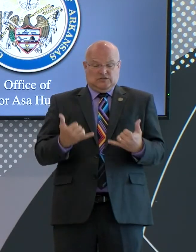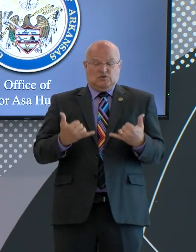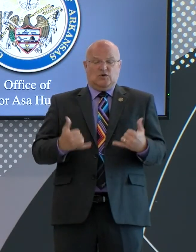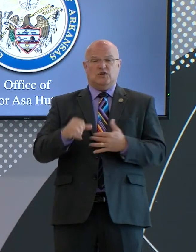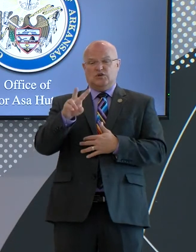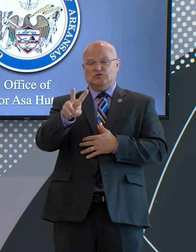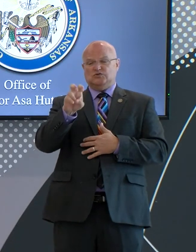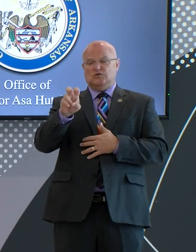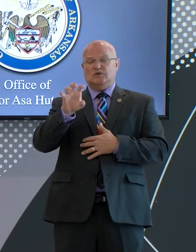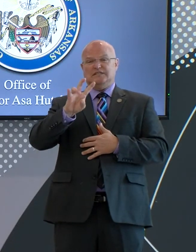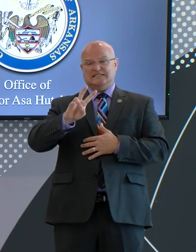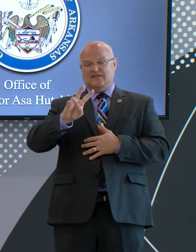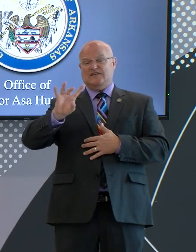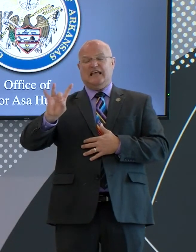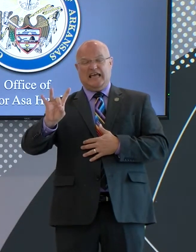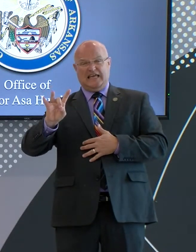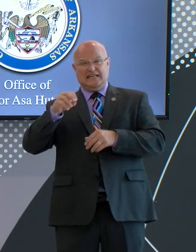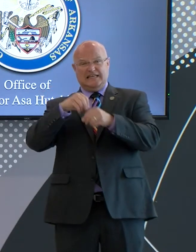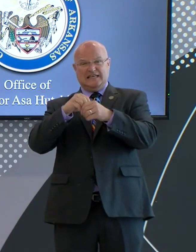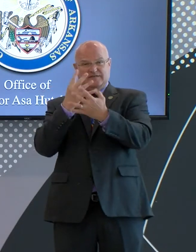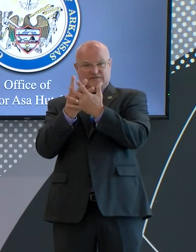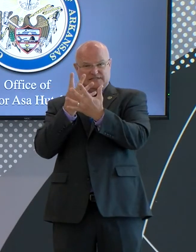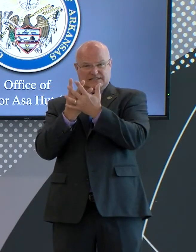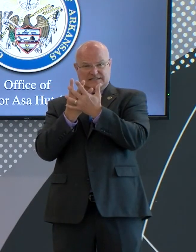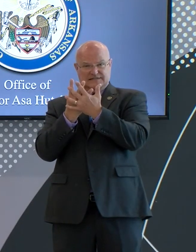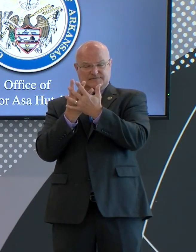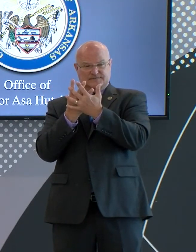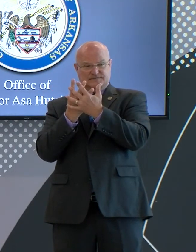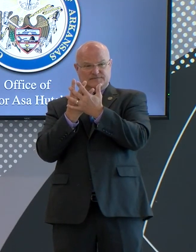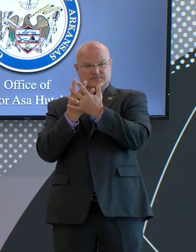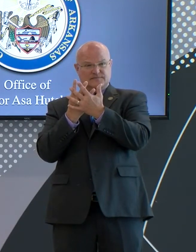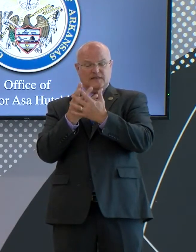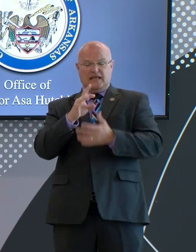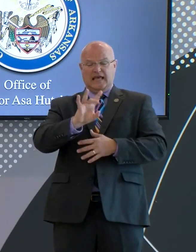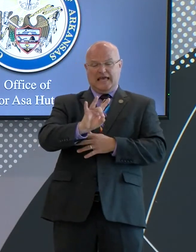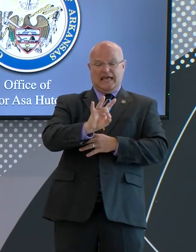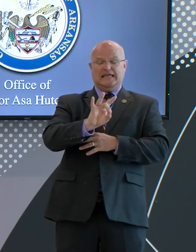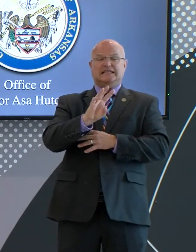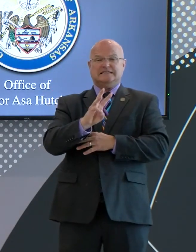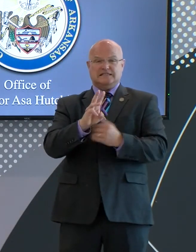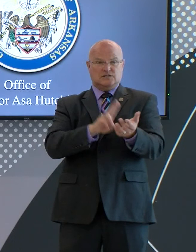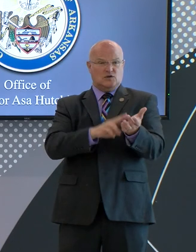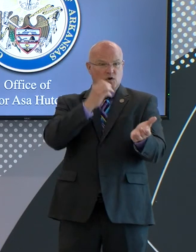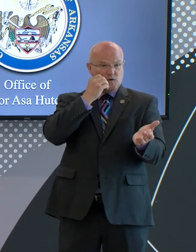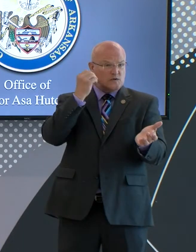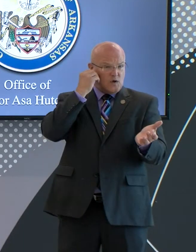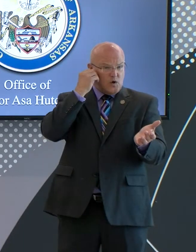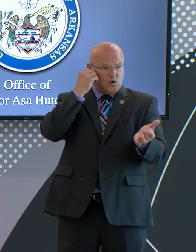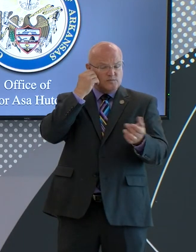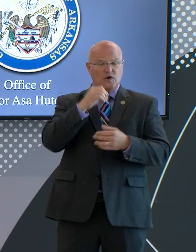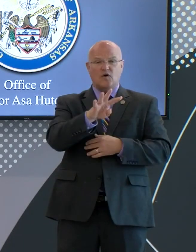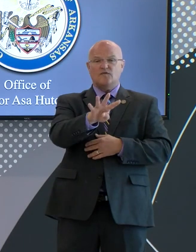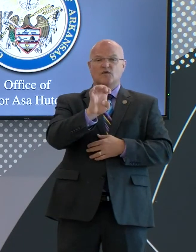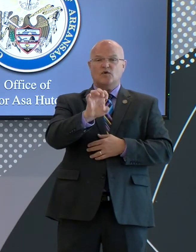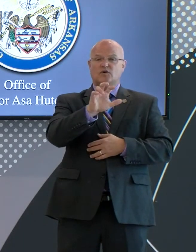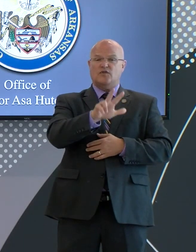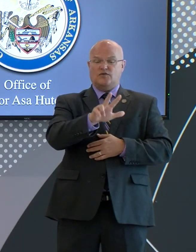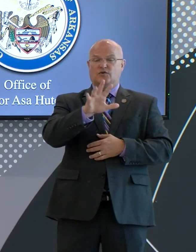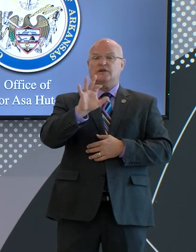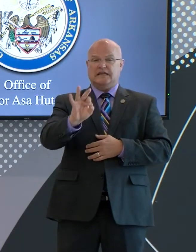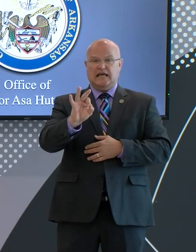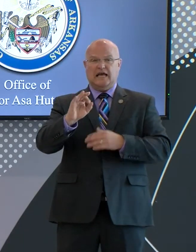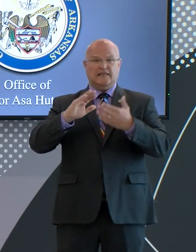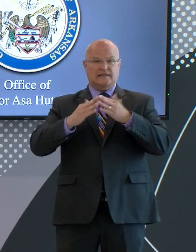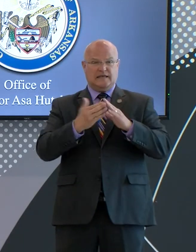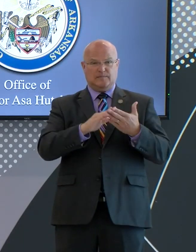currently 278 of those are in correctional facilities. 86 are in nursing homes, and 439